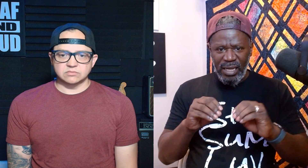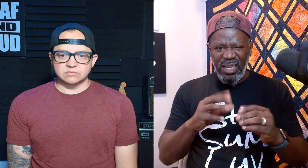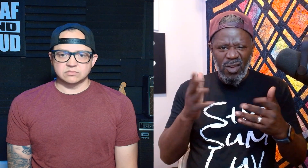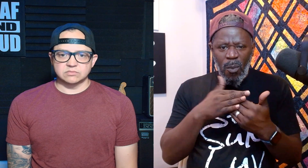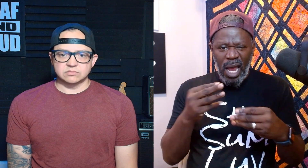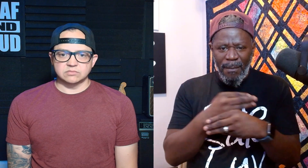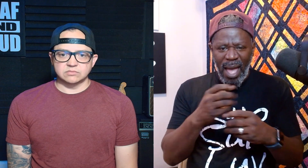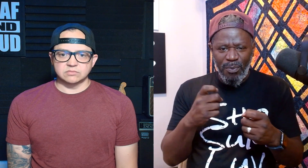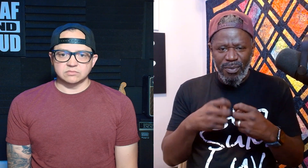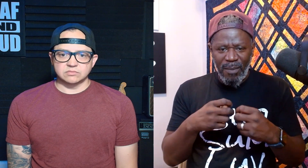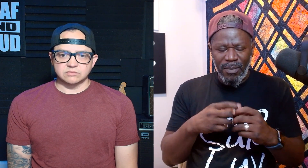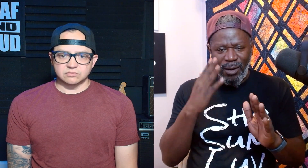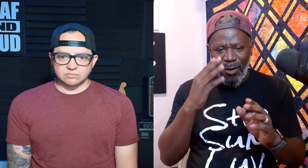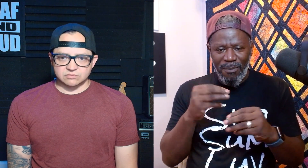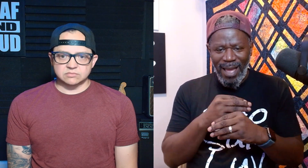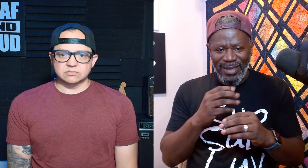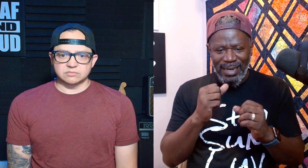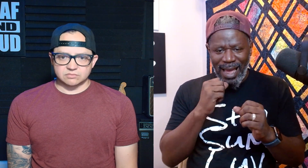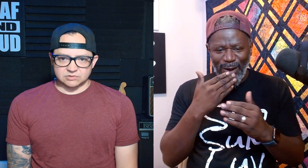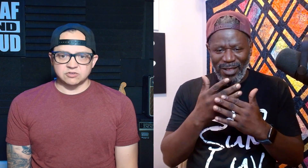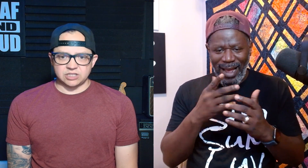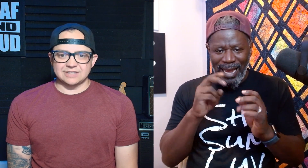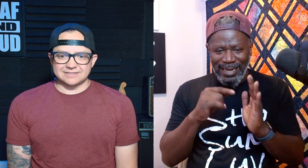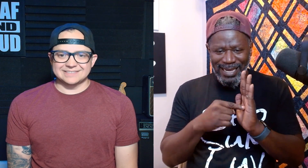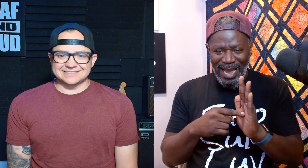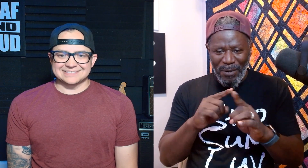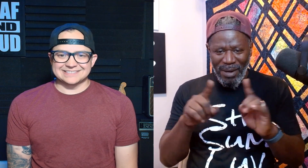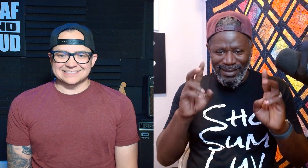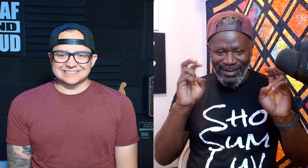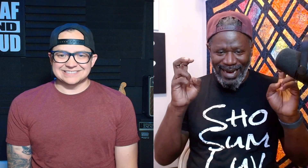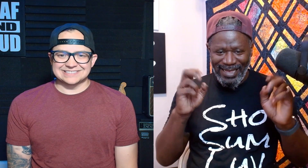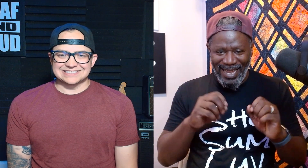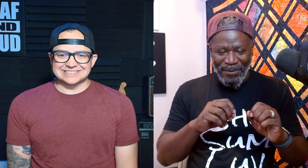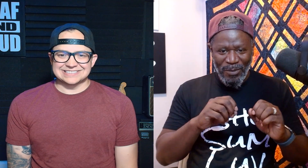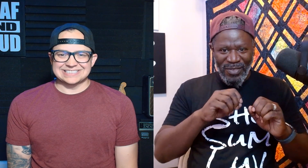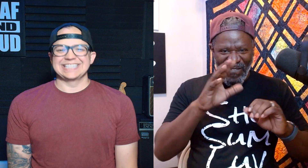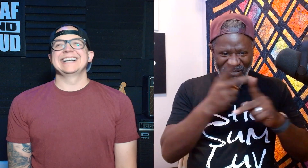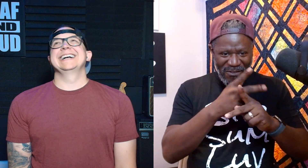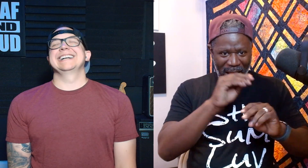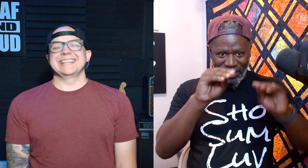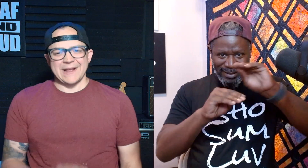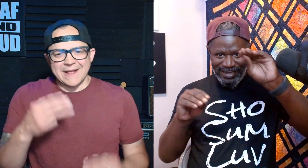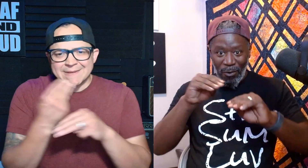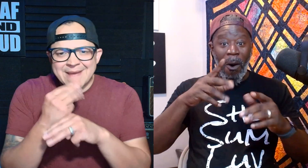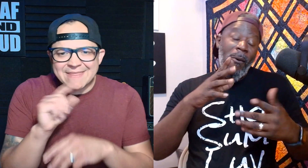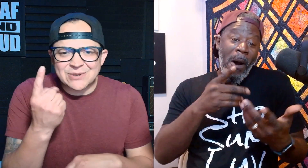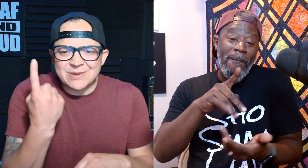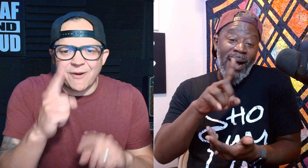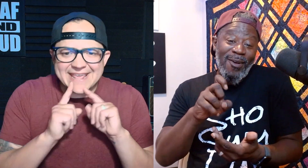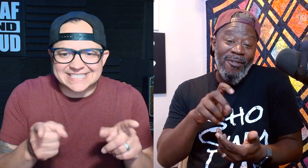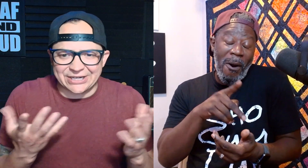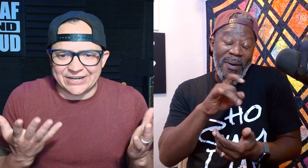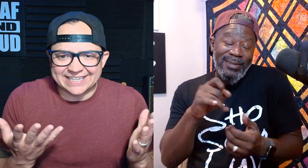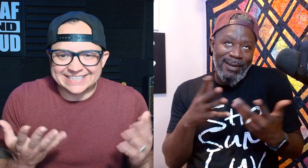try to fix it. It's almost like a math problem. I know math is not a good example, but an idea. You figure out, or